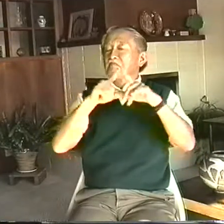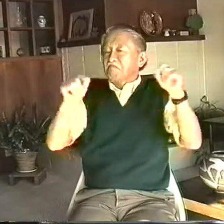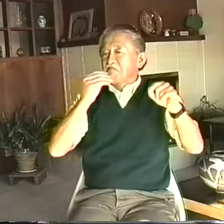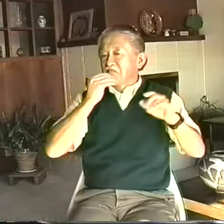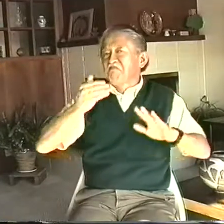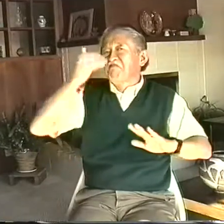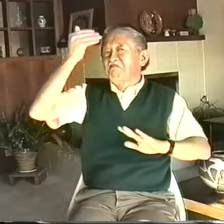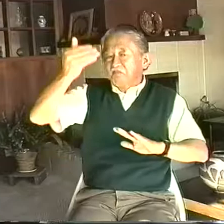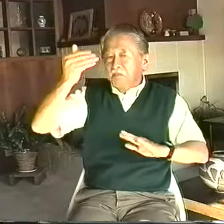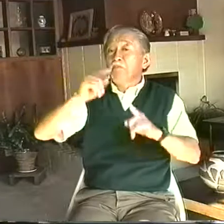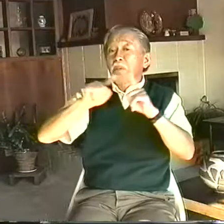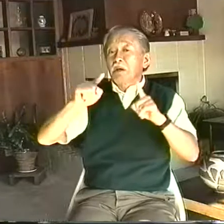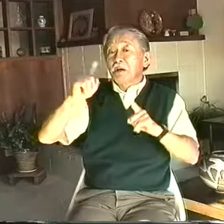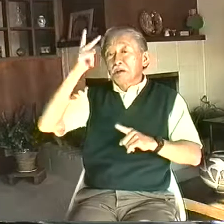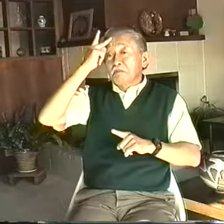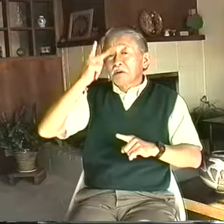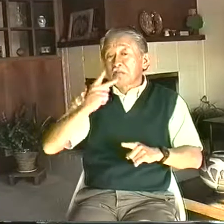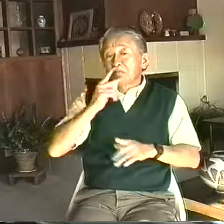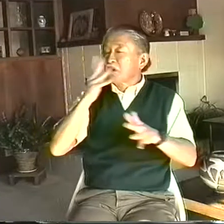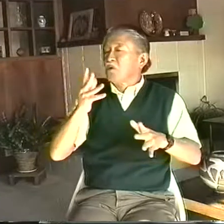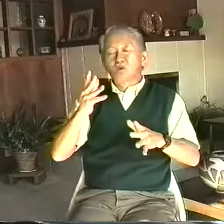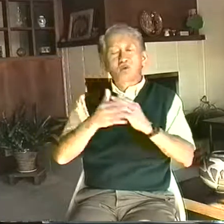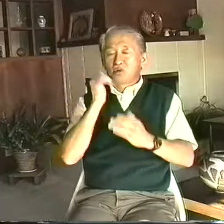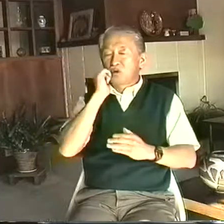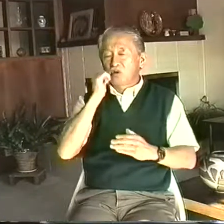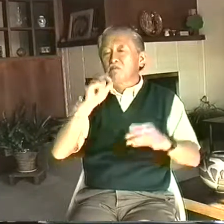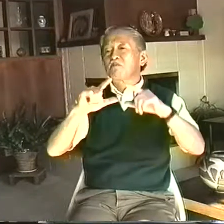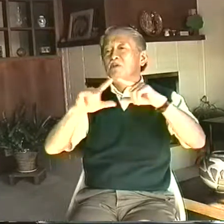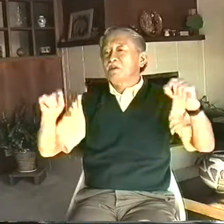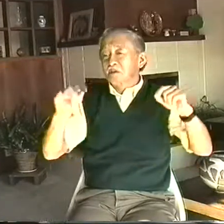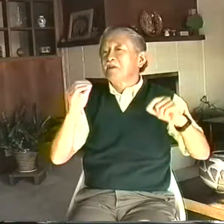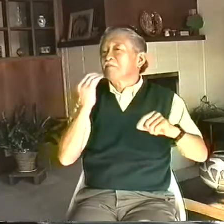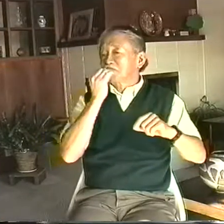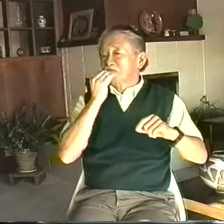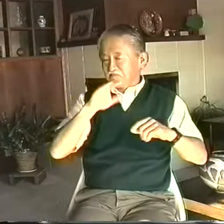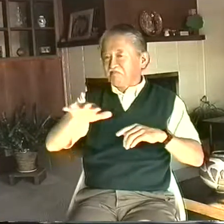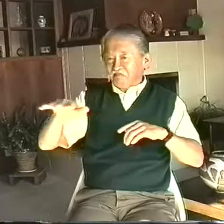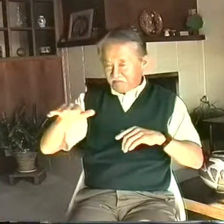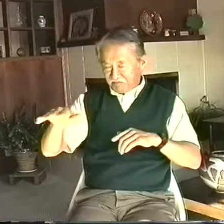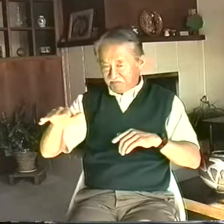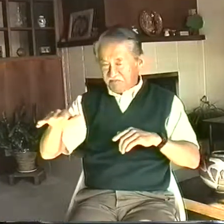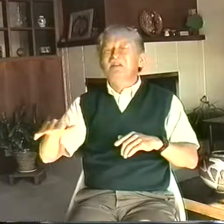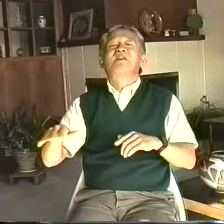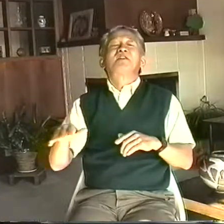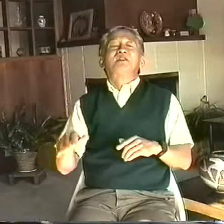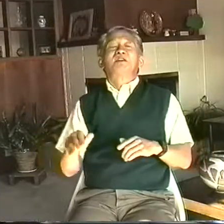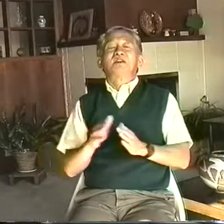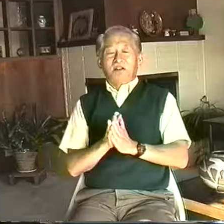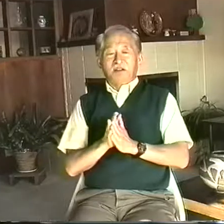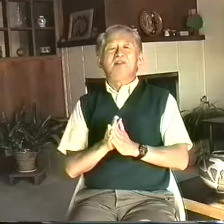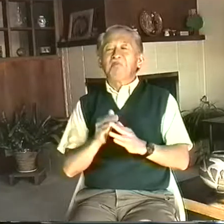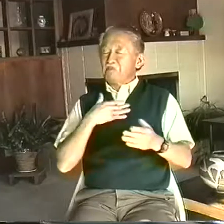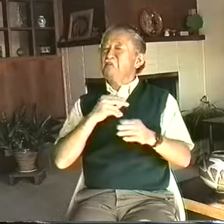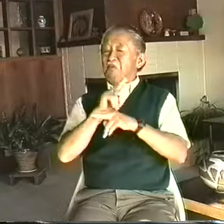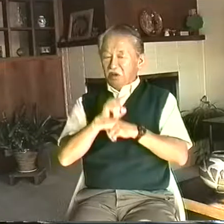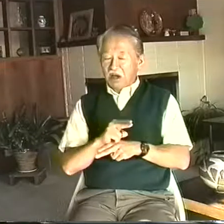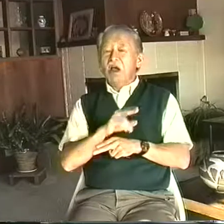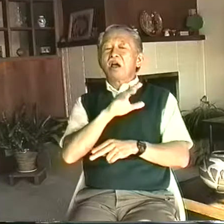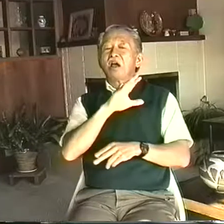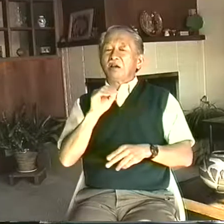At home, as we were growing up, we had Japanese food occasionally. Most of the time we had American food. My parents mostly